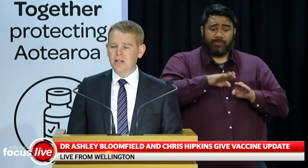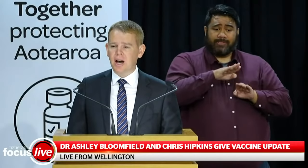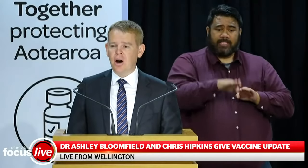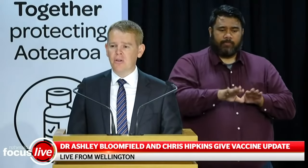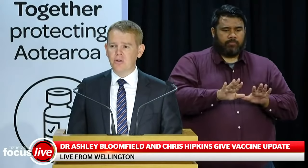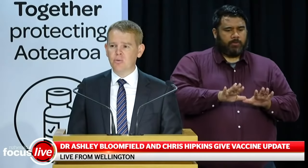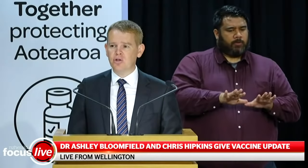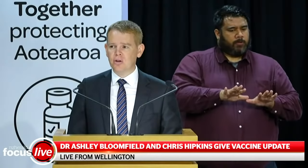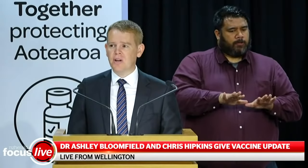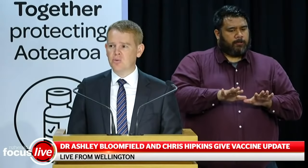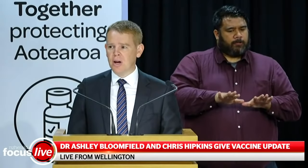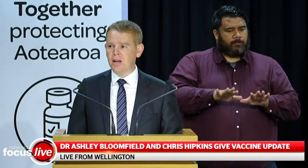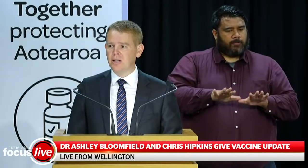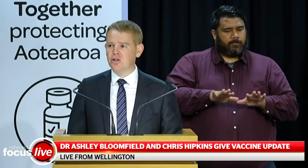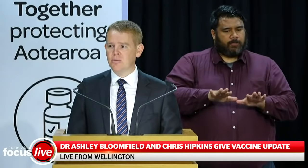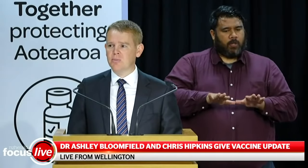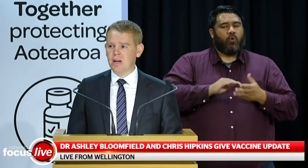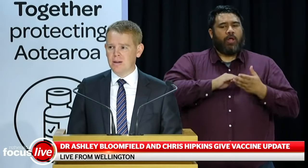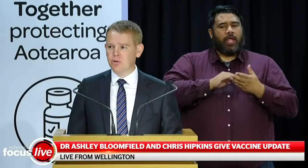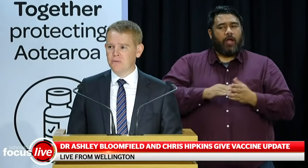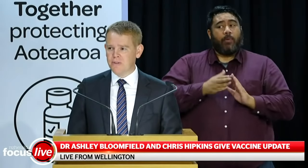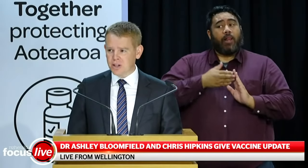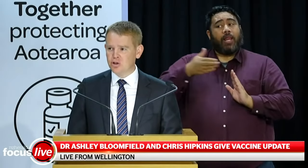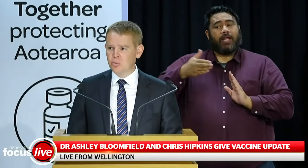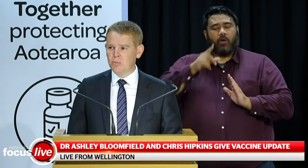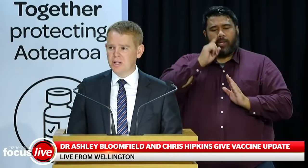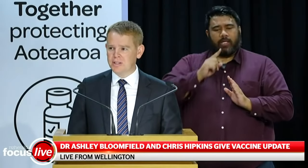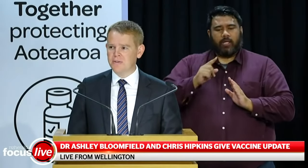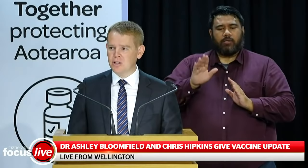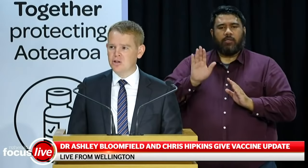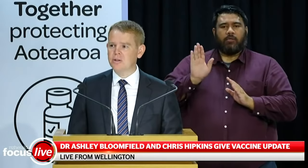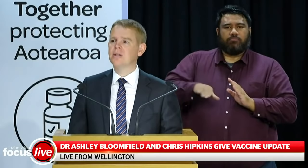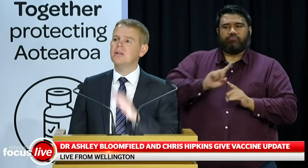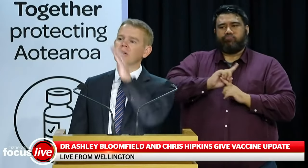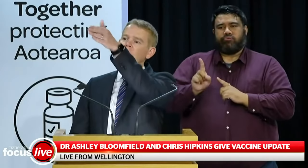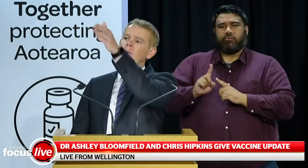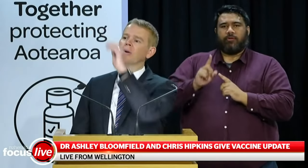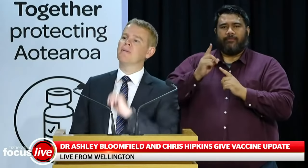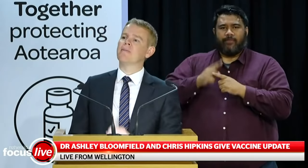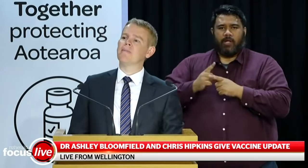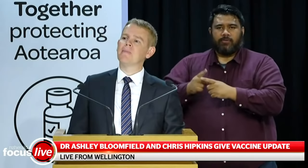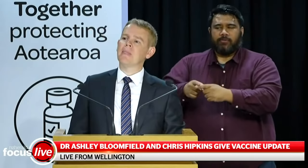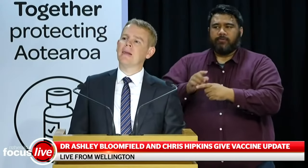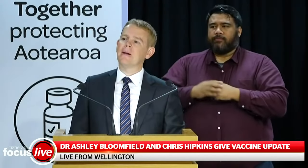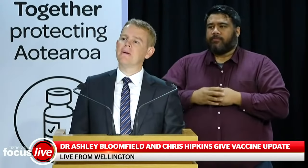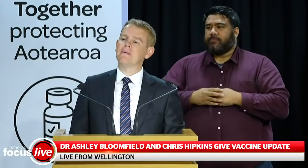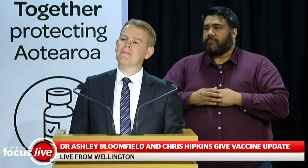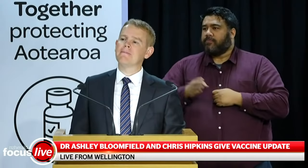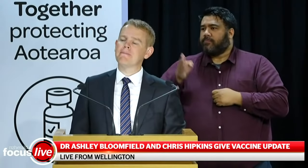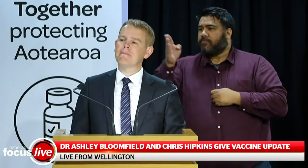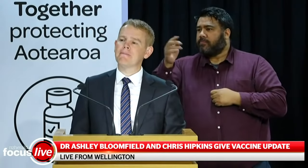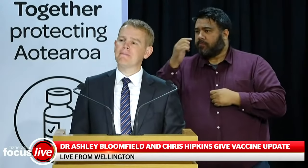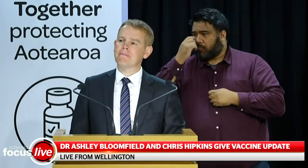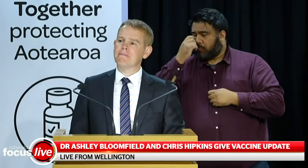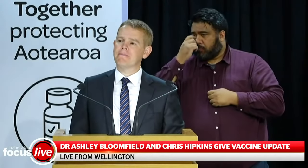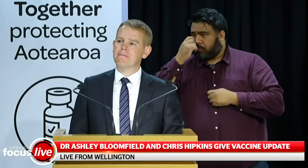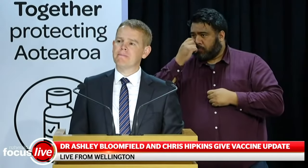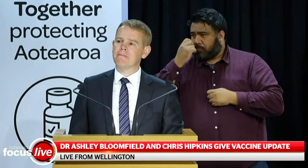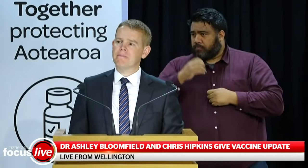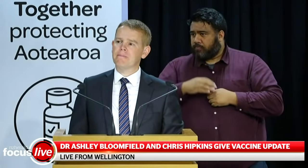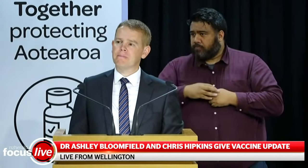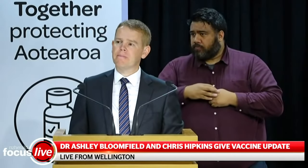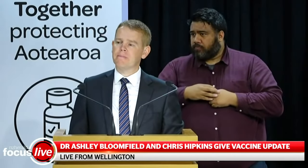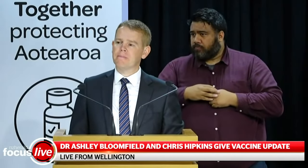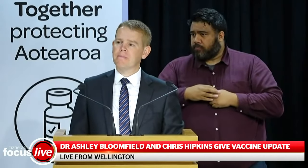right, I think will serve us well in terms of being able to finish when we need to finish. The General announced a proactive investigation into the